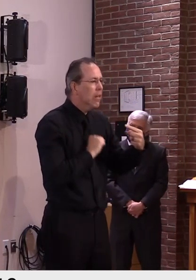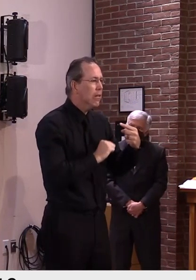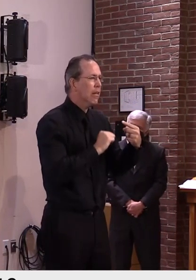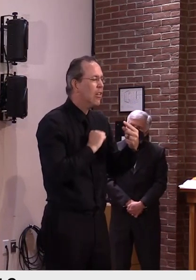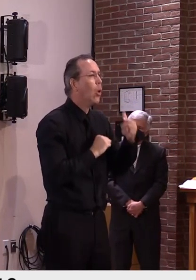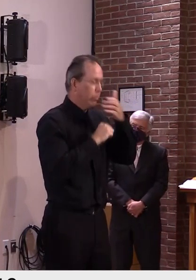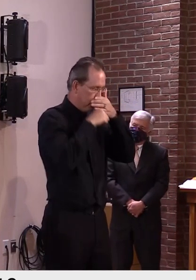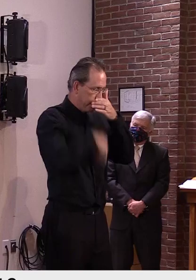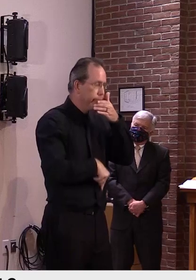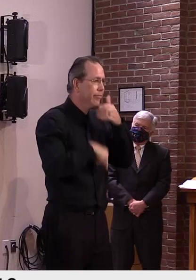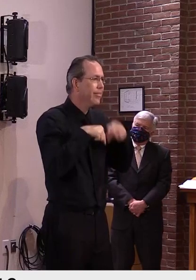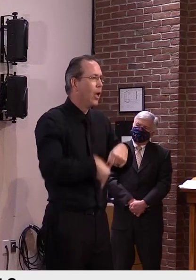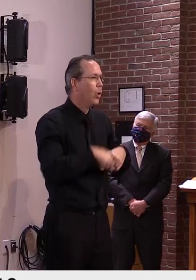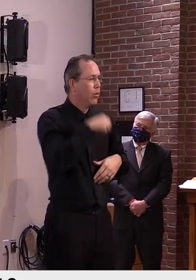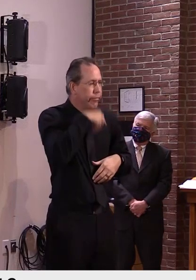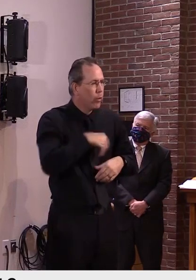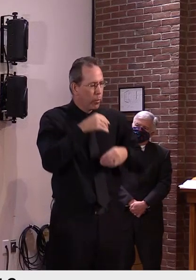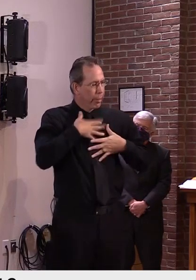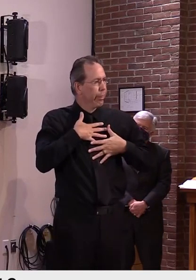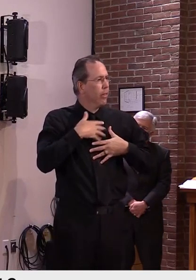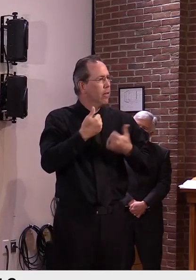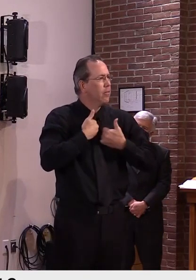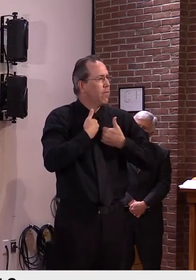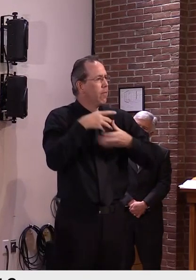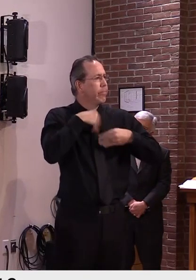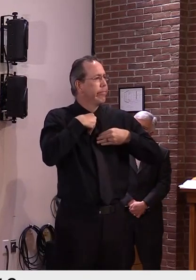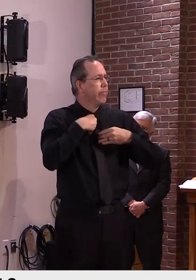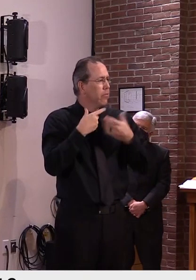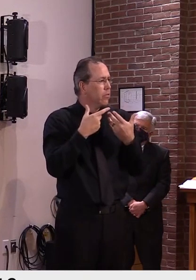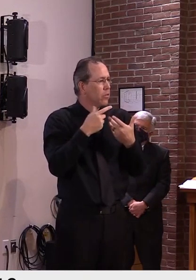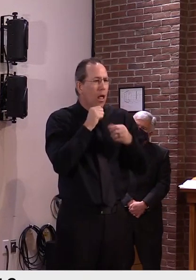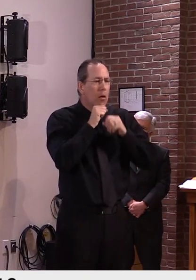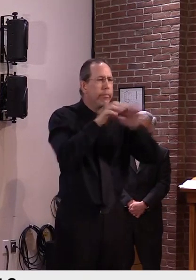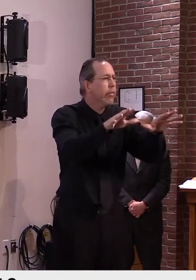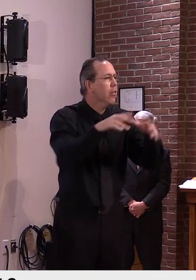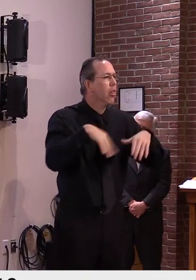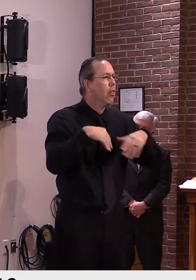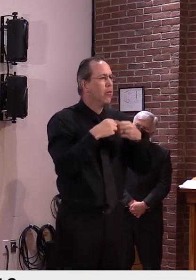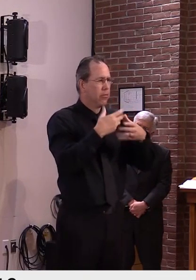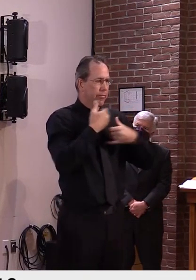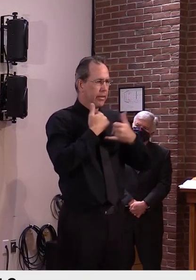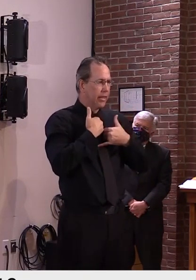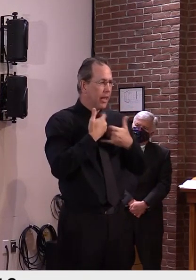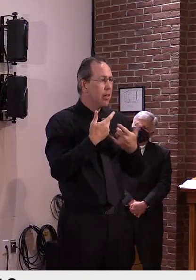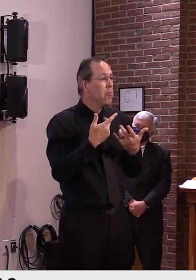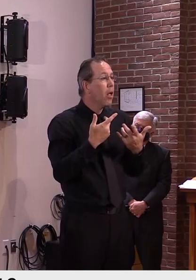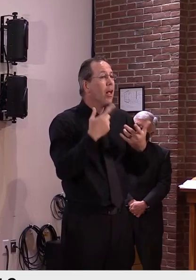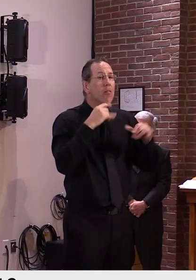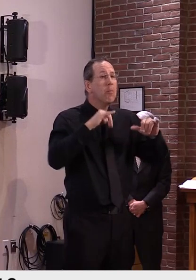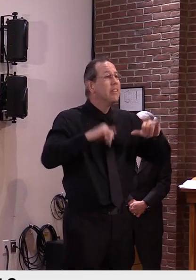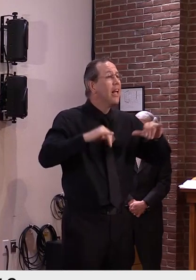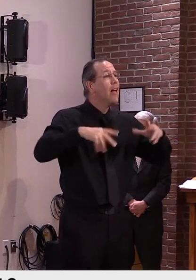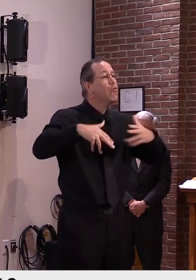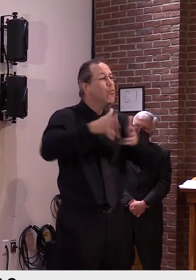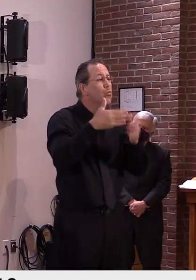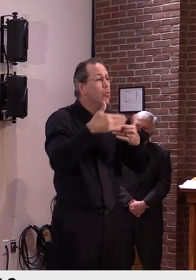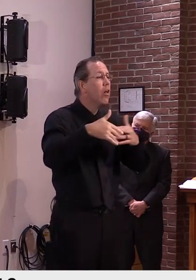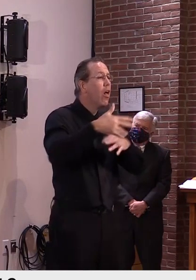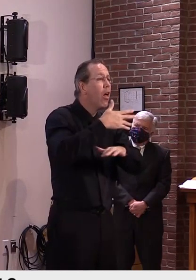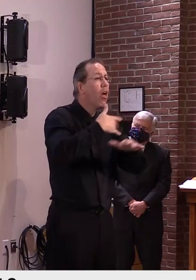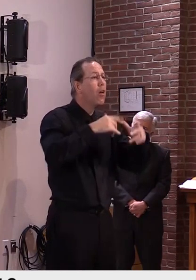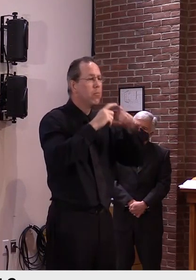them, from our droplets. But there's some evidence that perhaps with the aerosols, you may be protecting yourself by wearing the mask